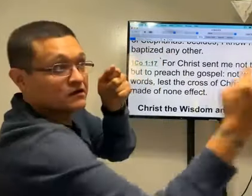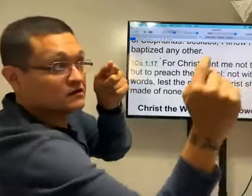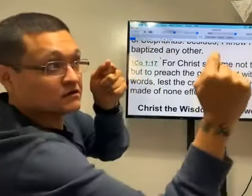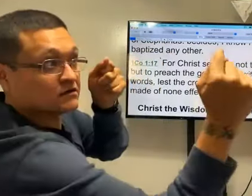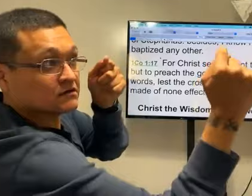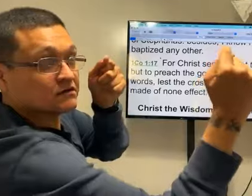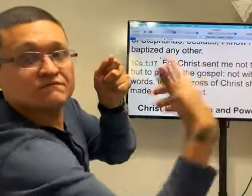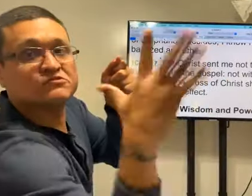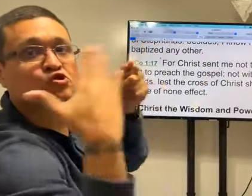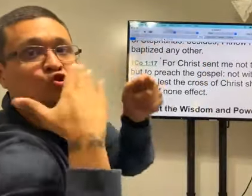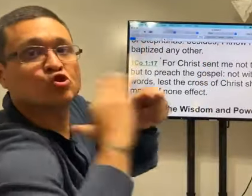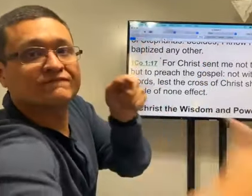that's just one verse.